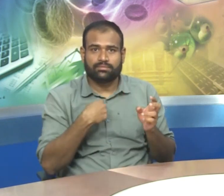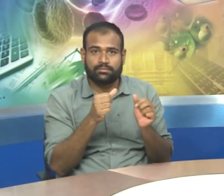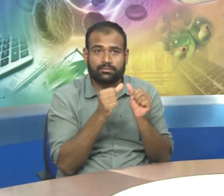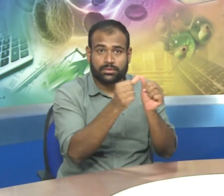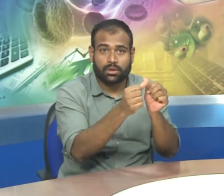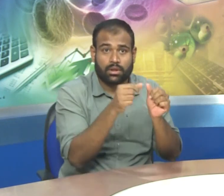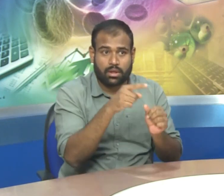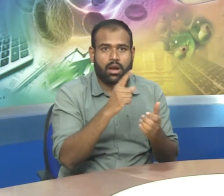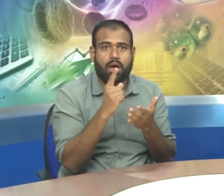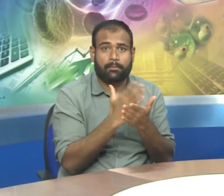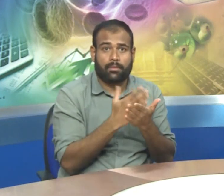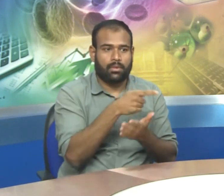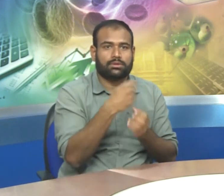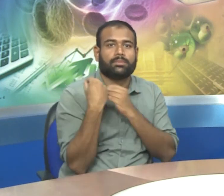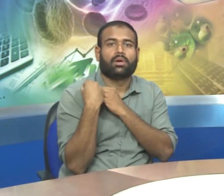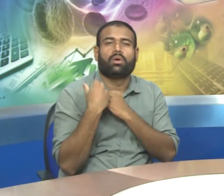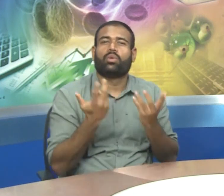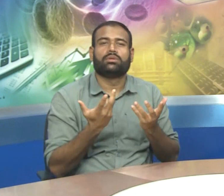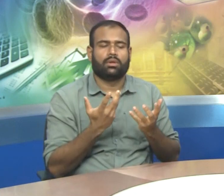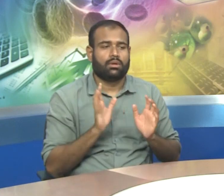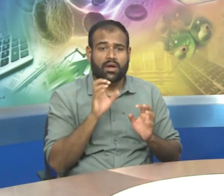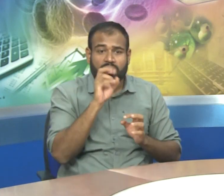The responsive information services,